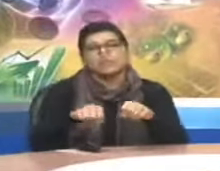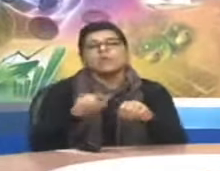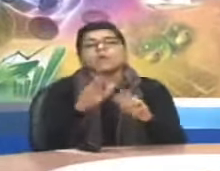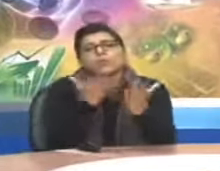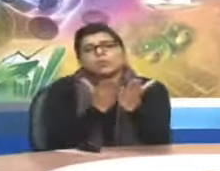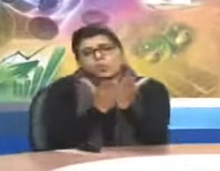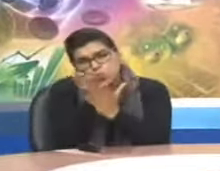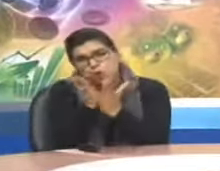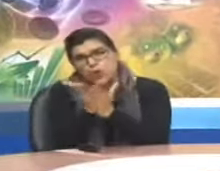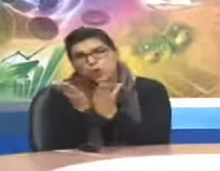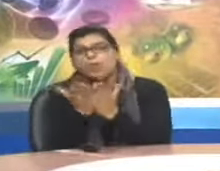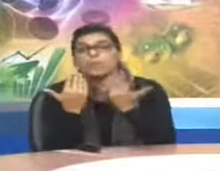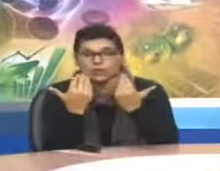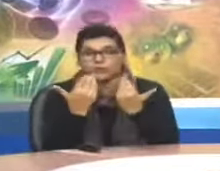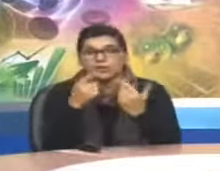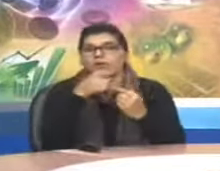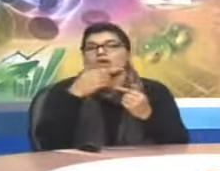So, they need to be thrown.